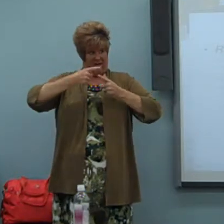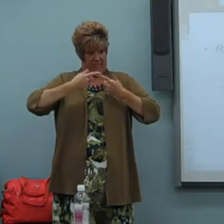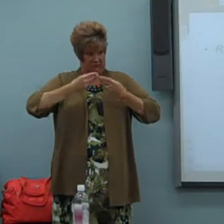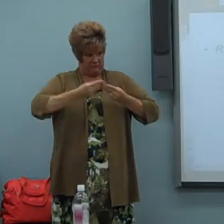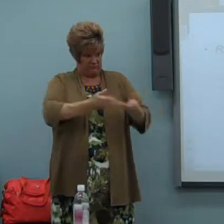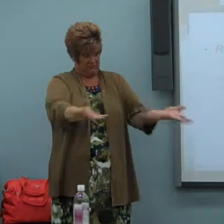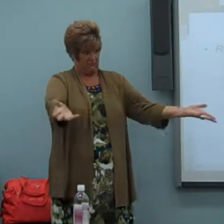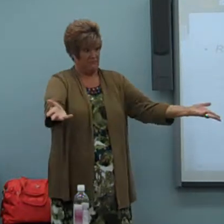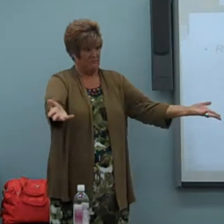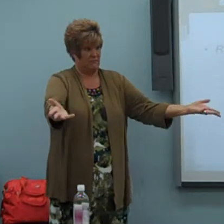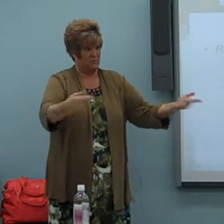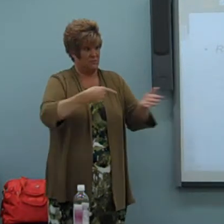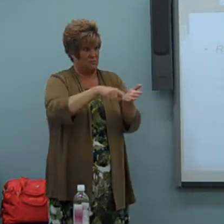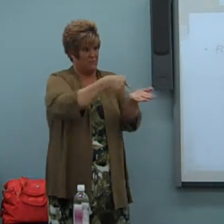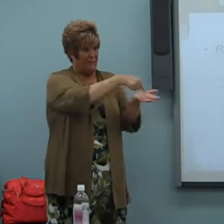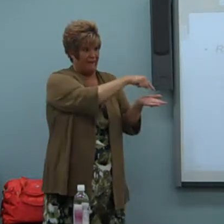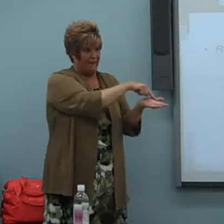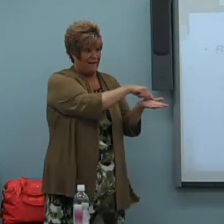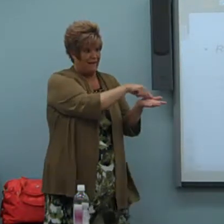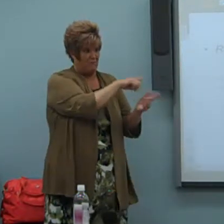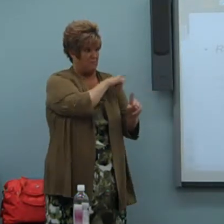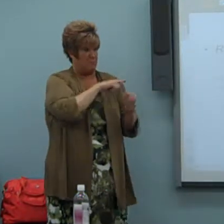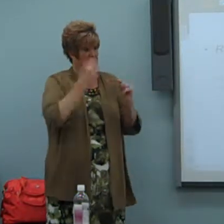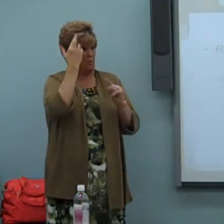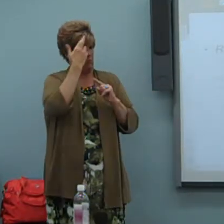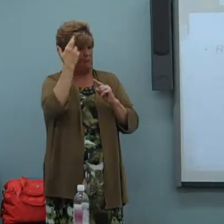comes back to us that we have to pay.